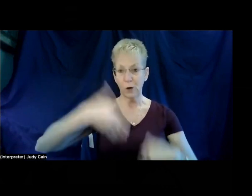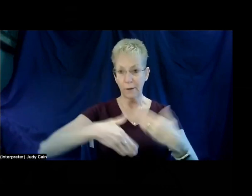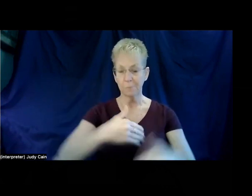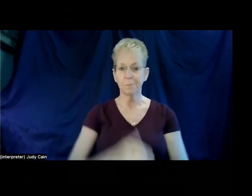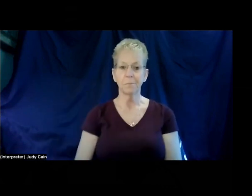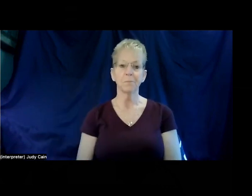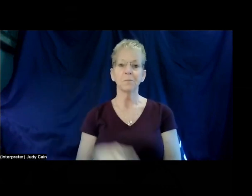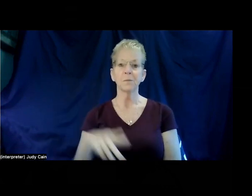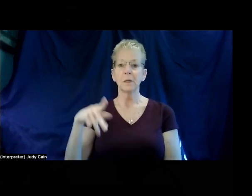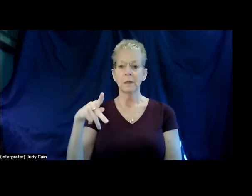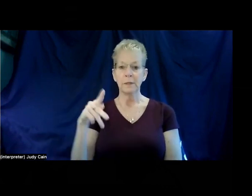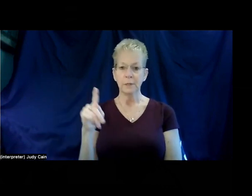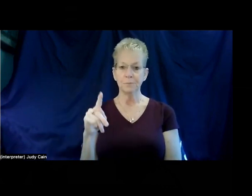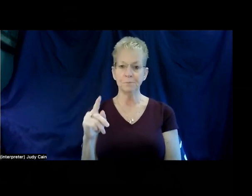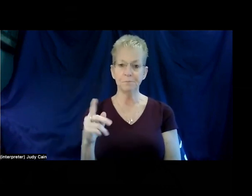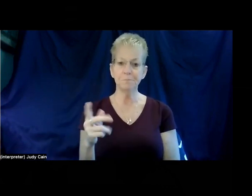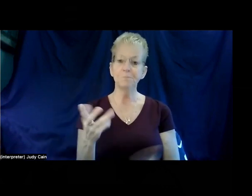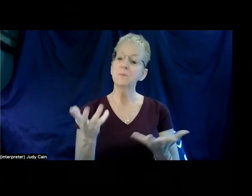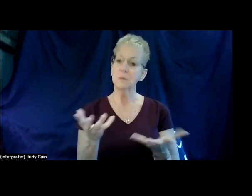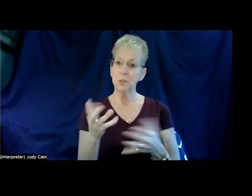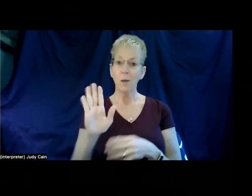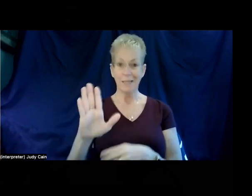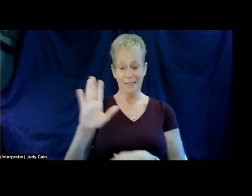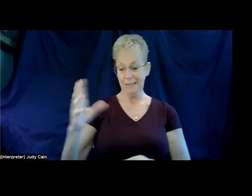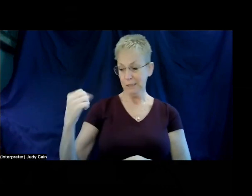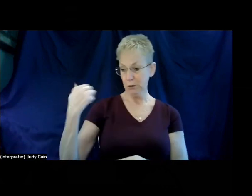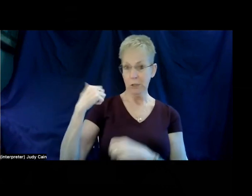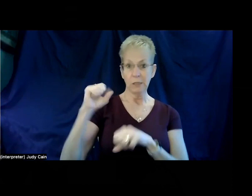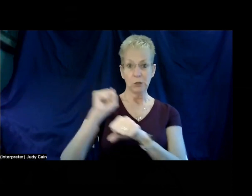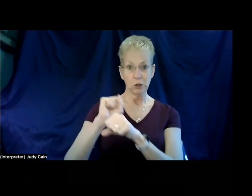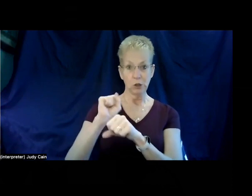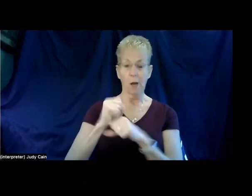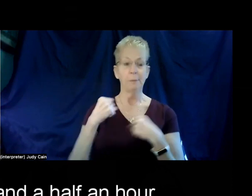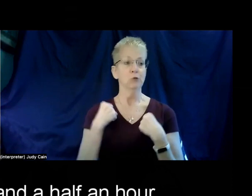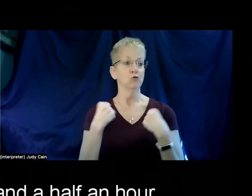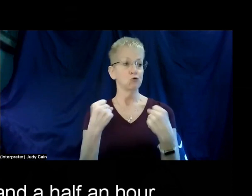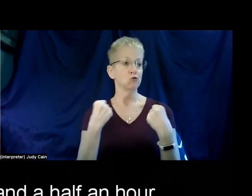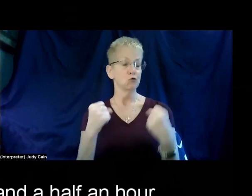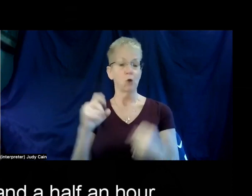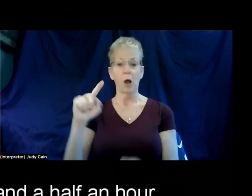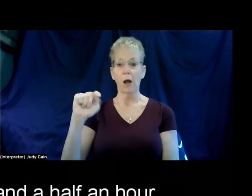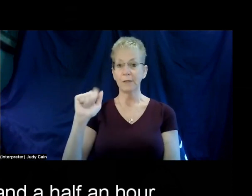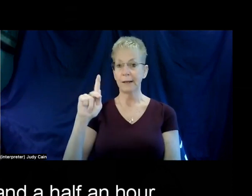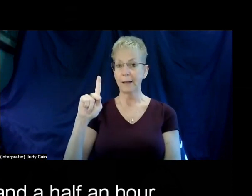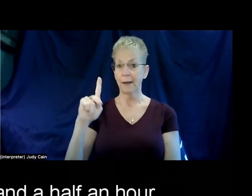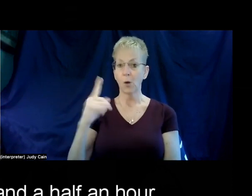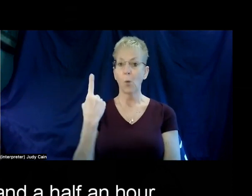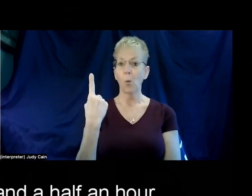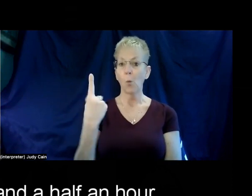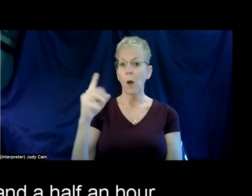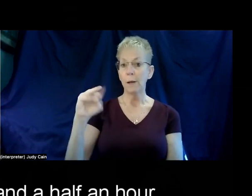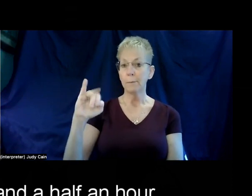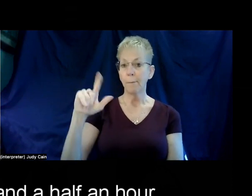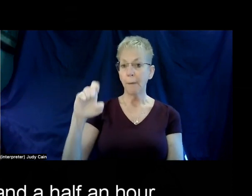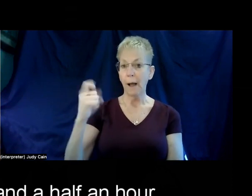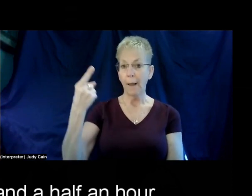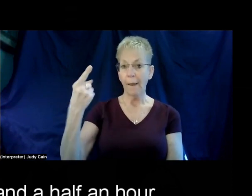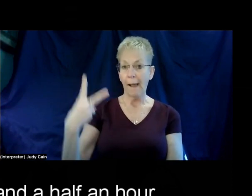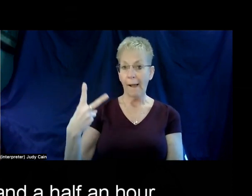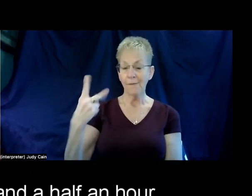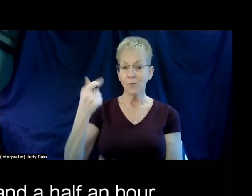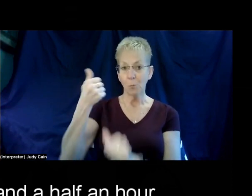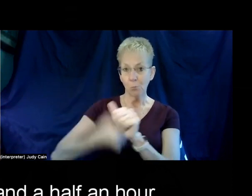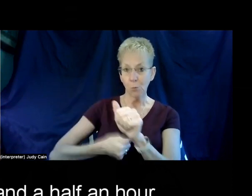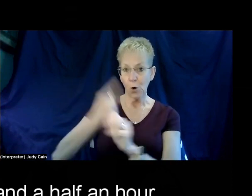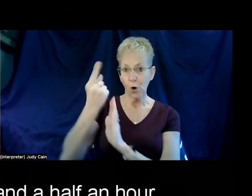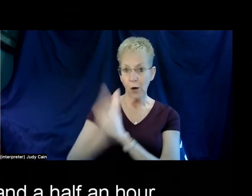in waiting, had the job of driving his tank at the rate of 1.5 miles an hour into the